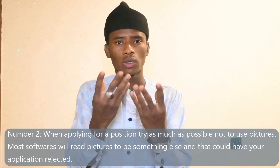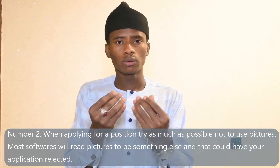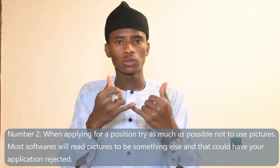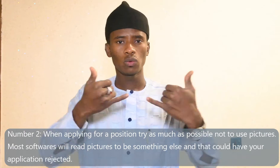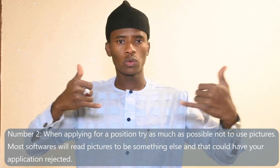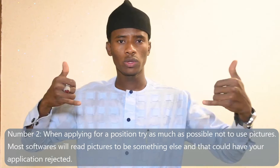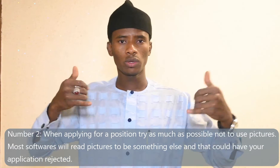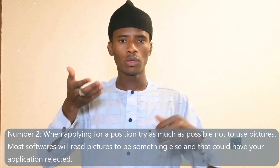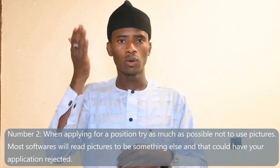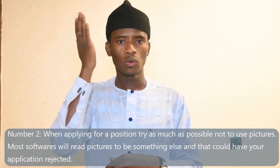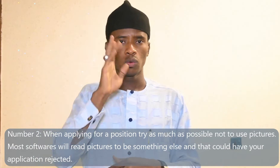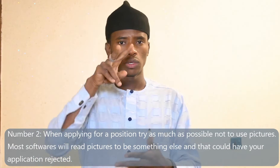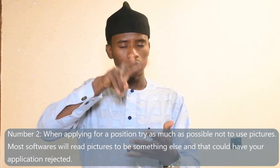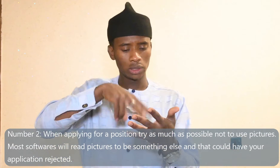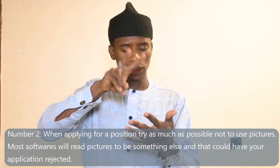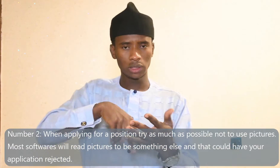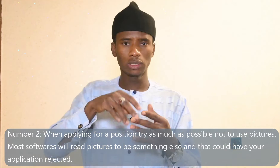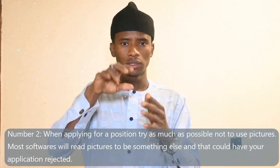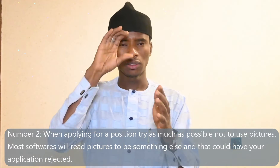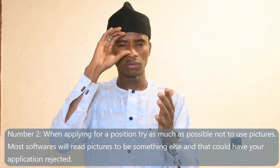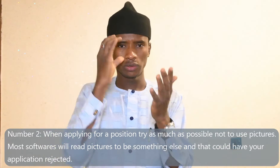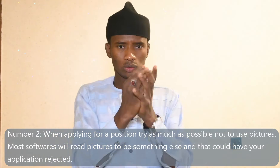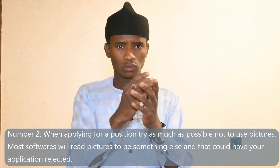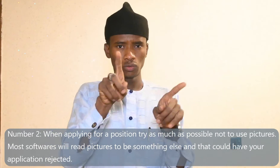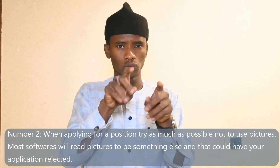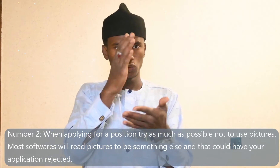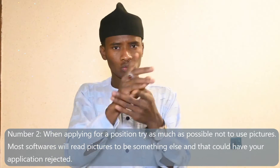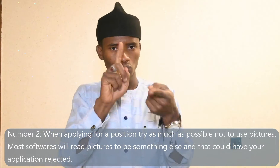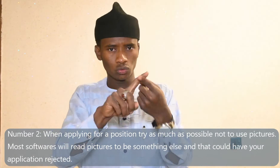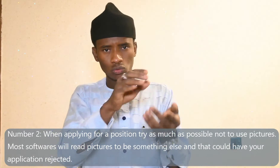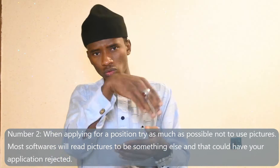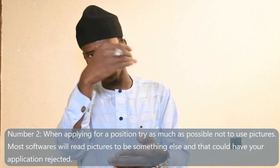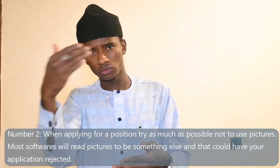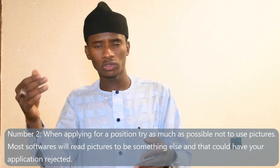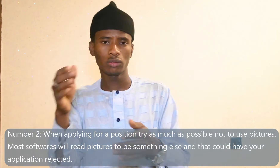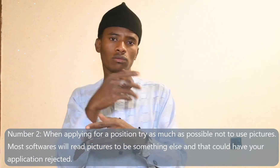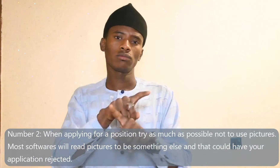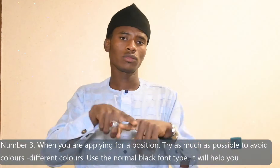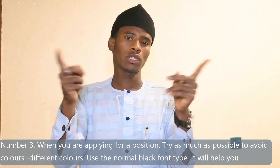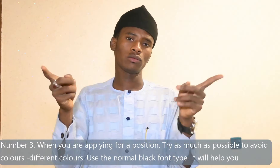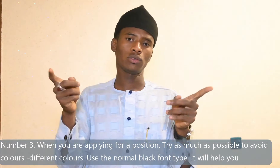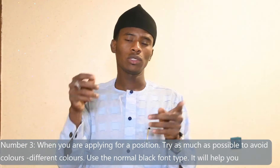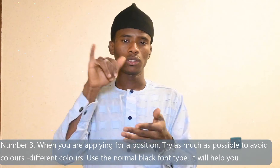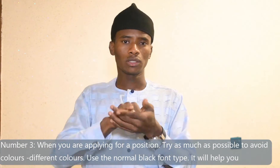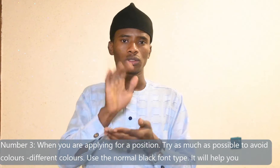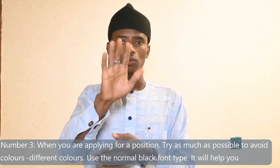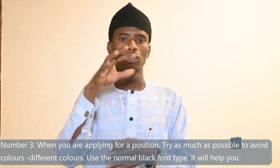will read picture to be something else, and that could have your application rejected.